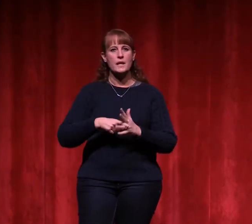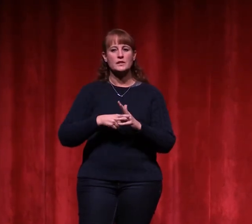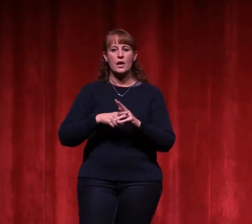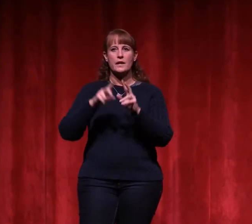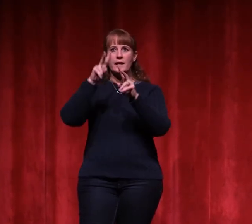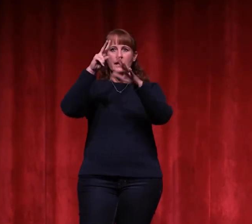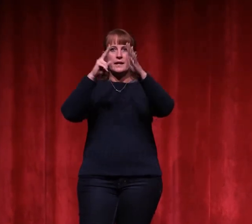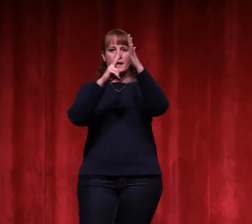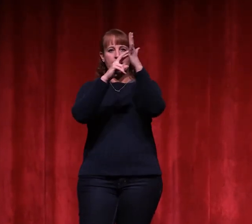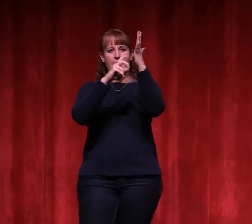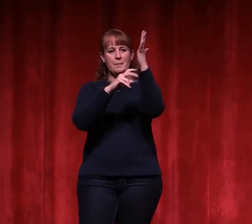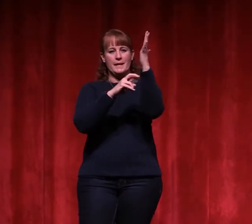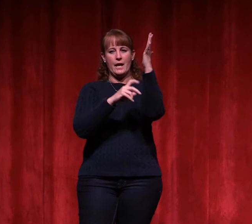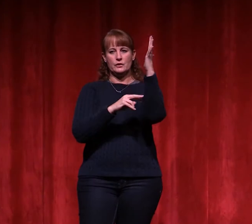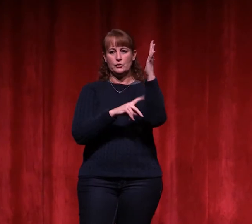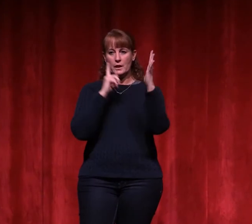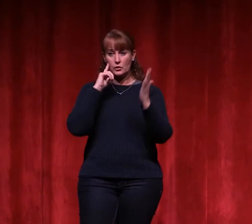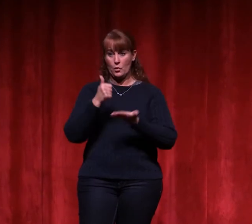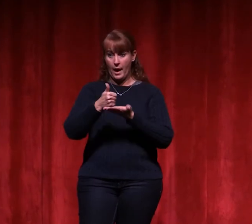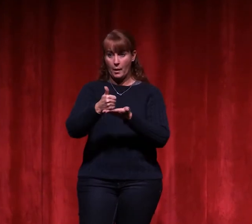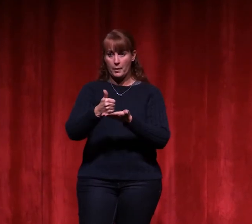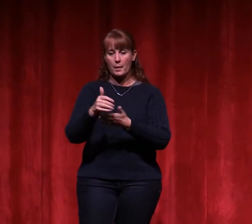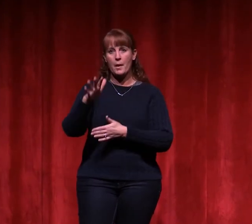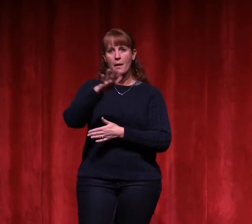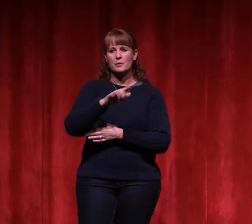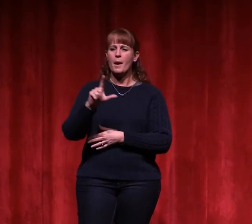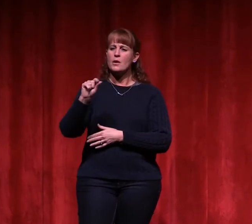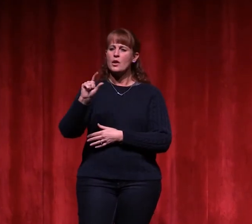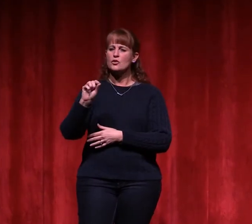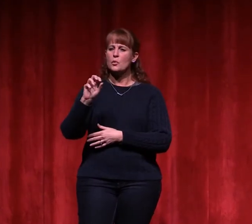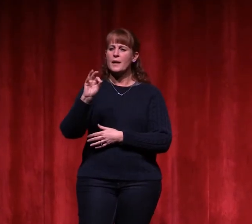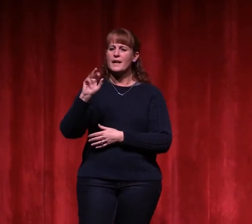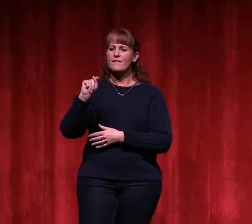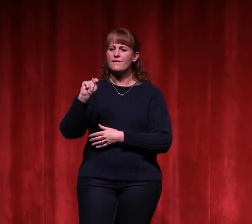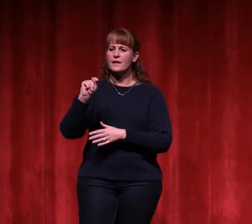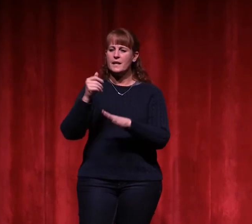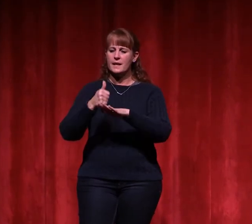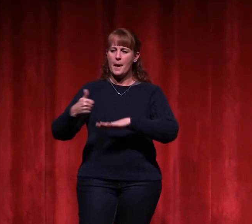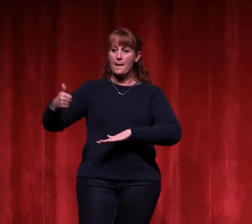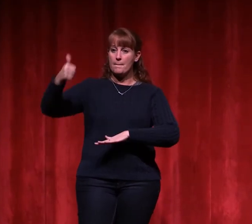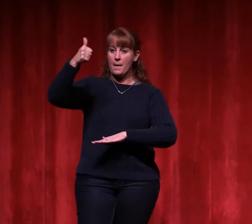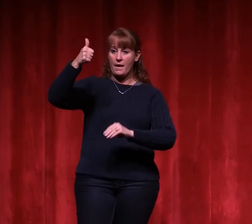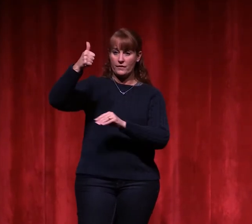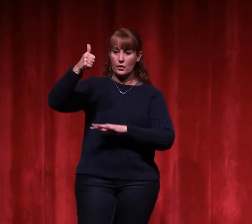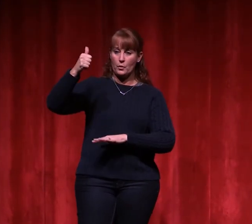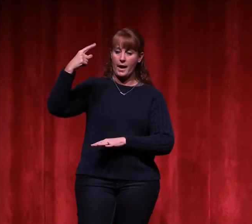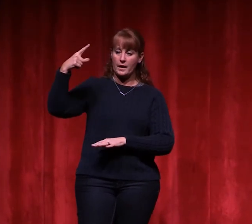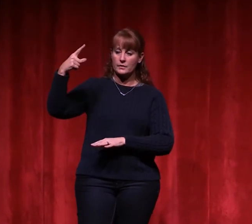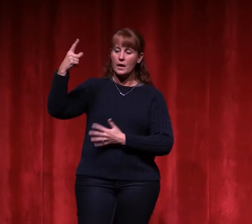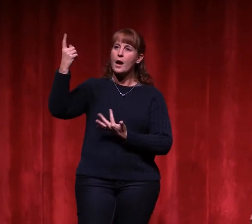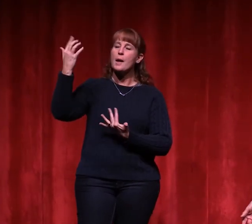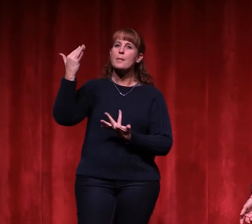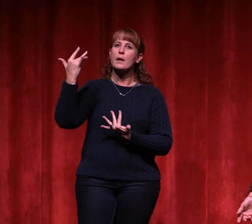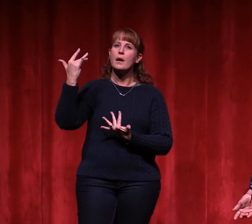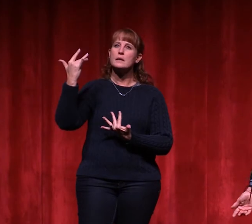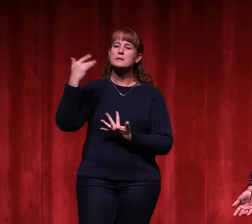climbing down the tree to help him. And when I got about 20 feet above the ground, I